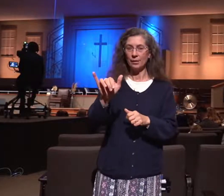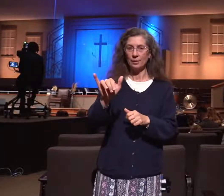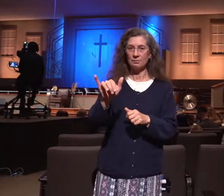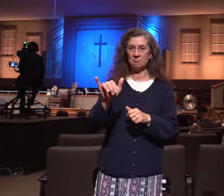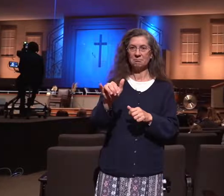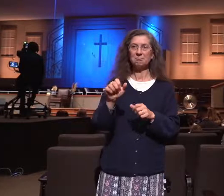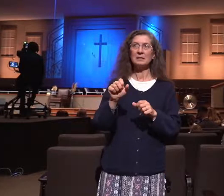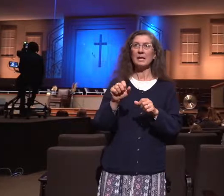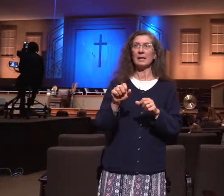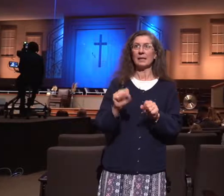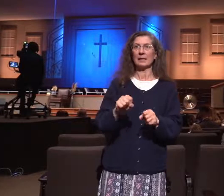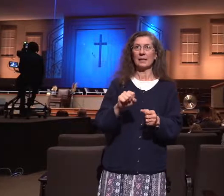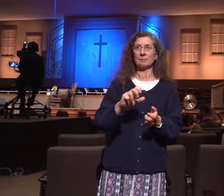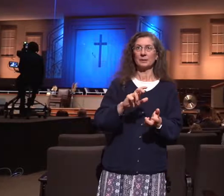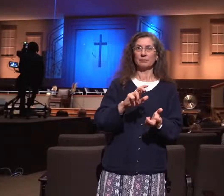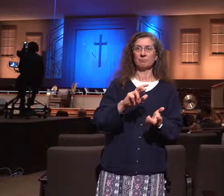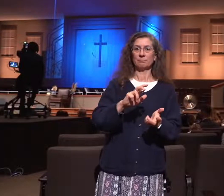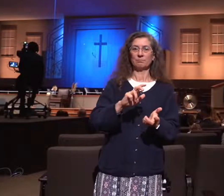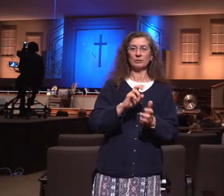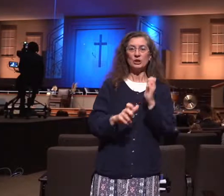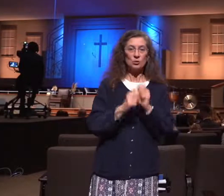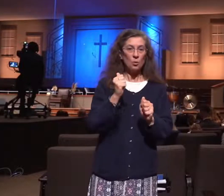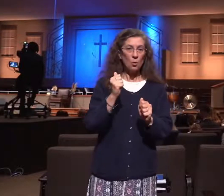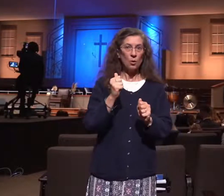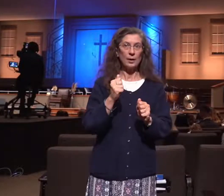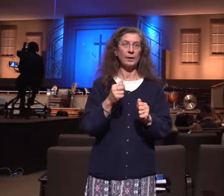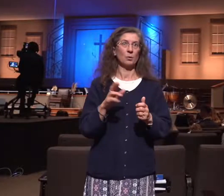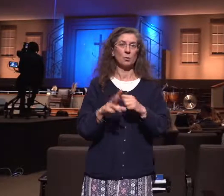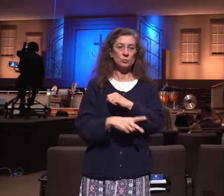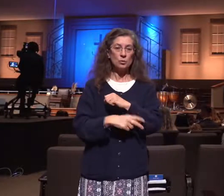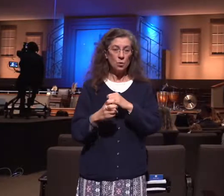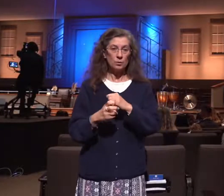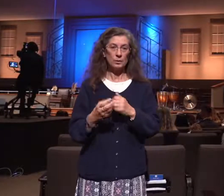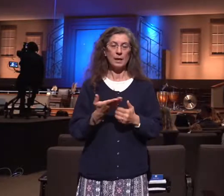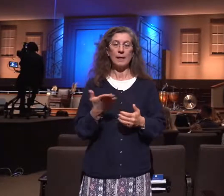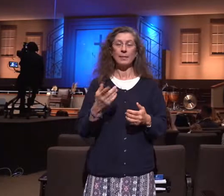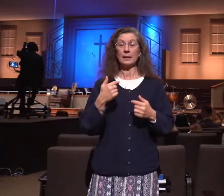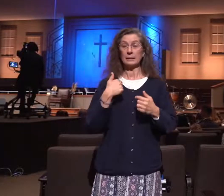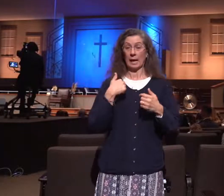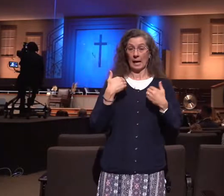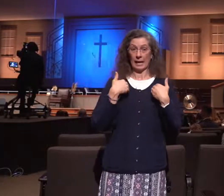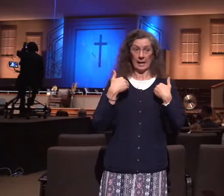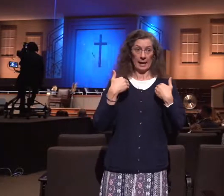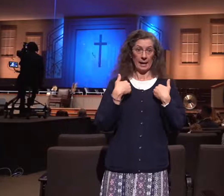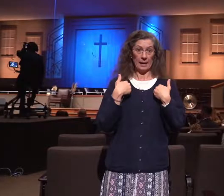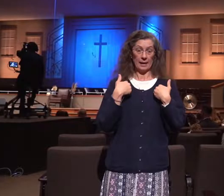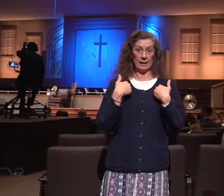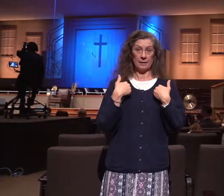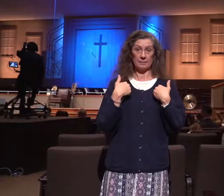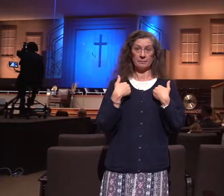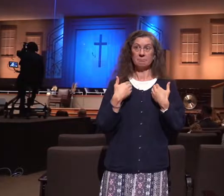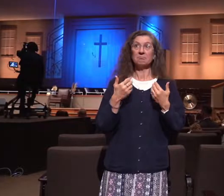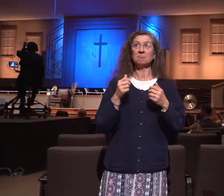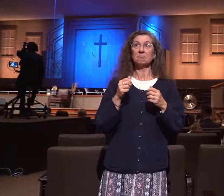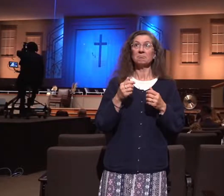them. Anything you call your own, anything I call my own, anything bad can happen to